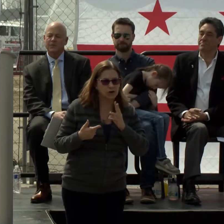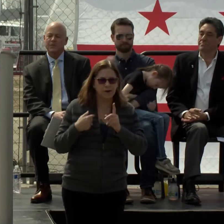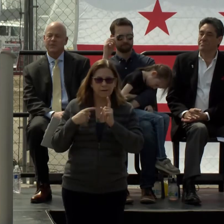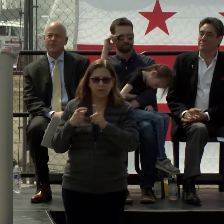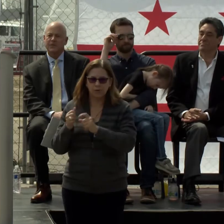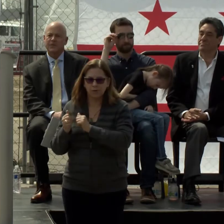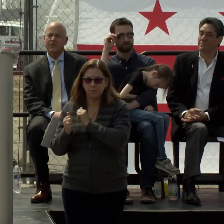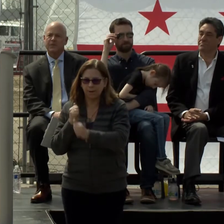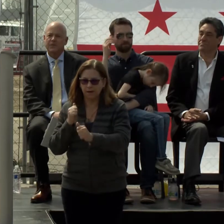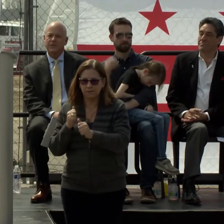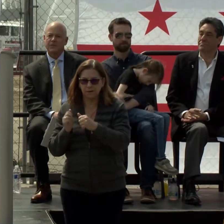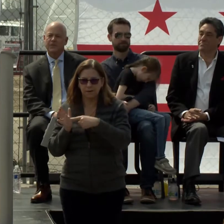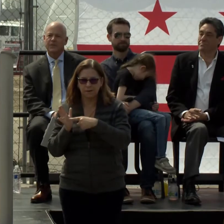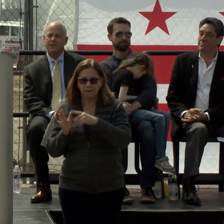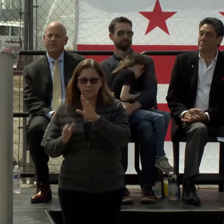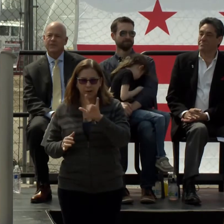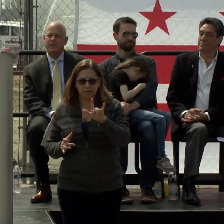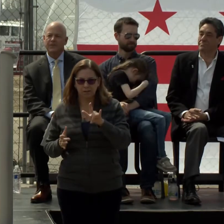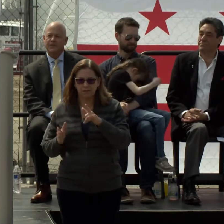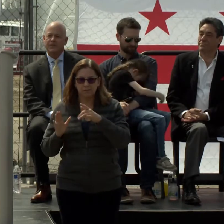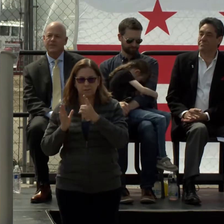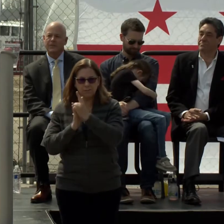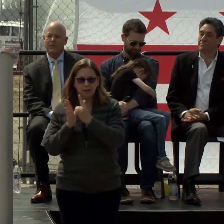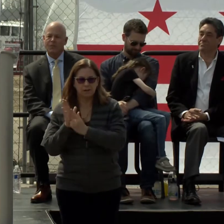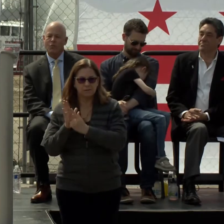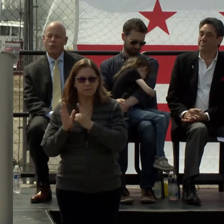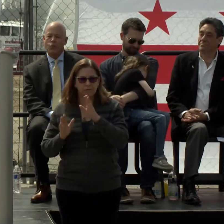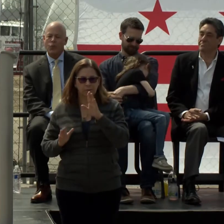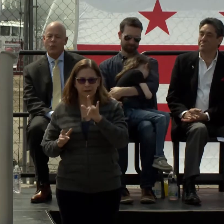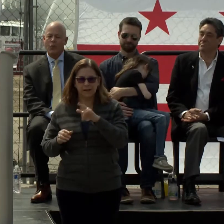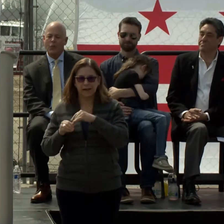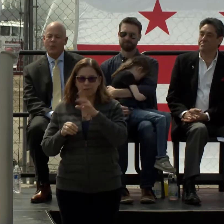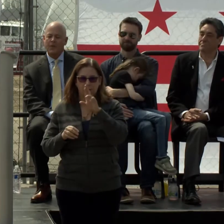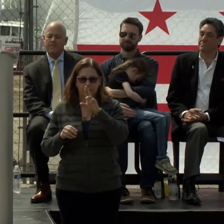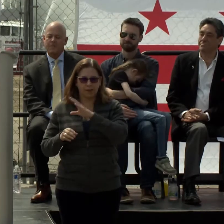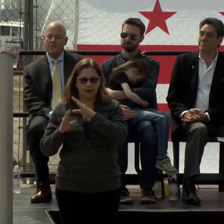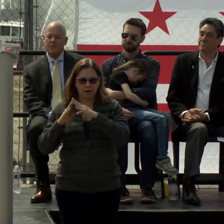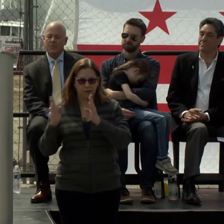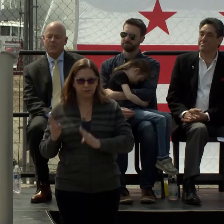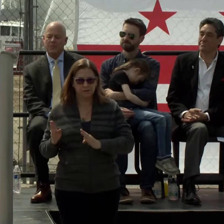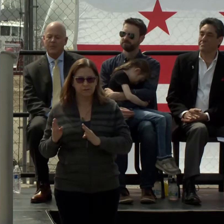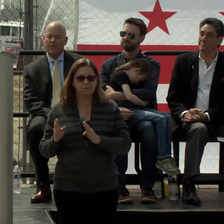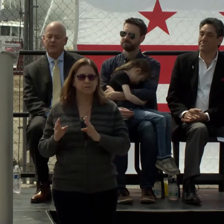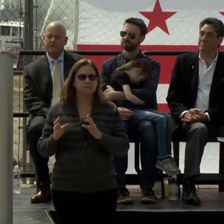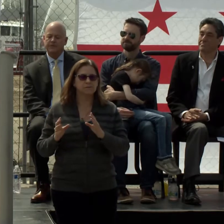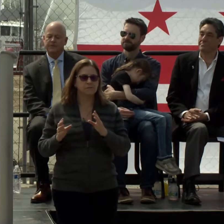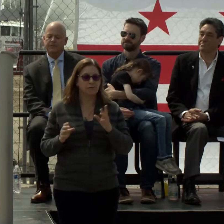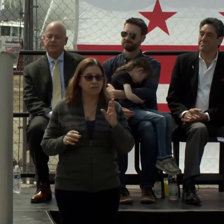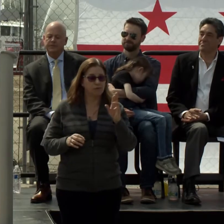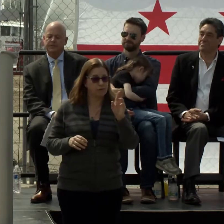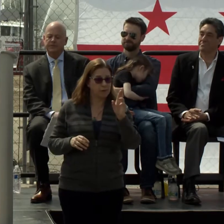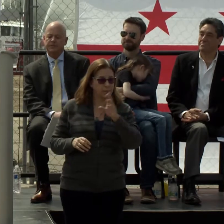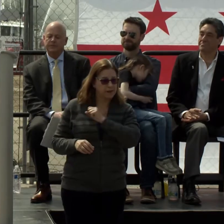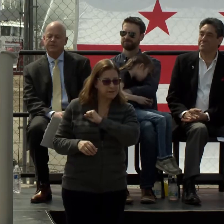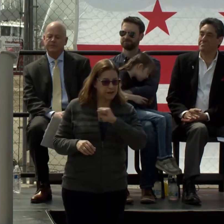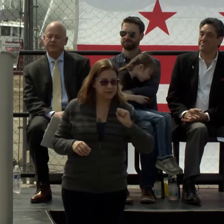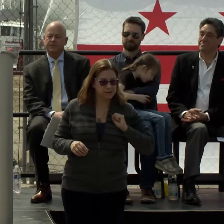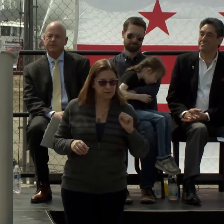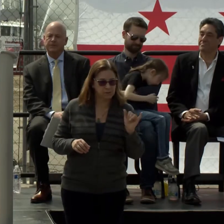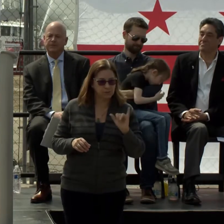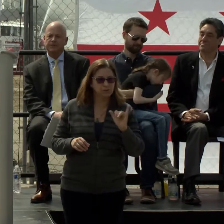a Republican House and a Republican Senate,